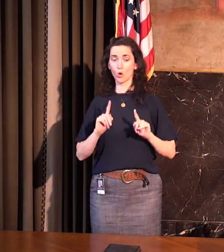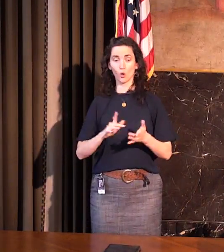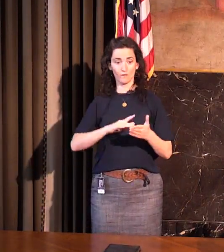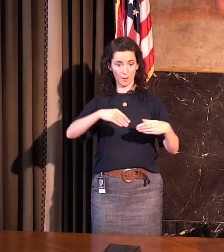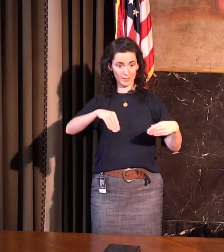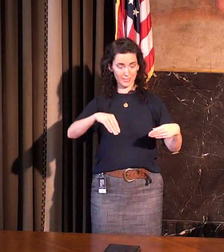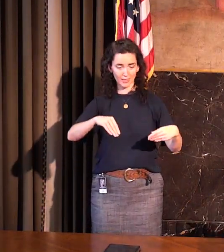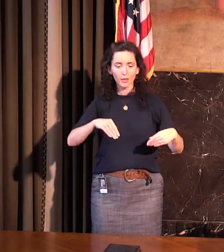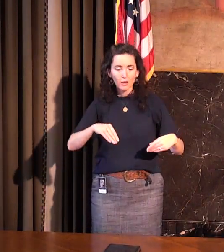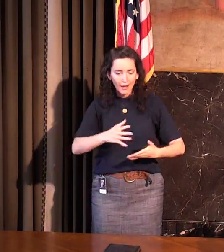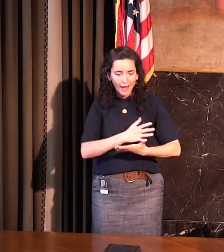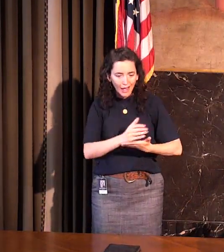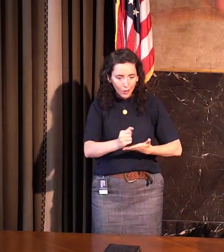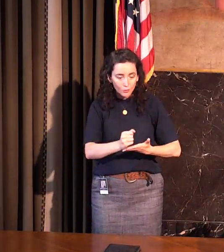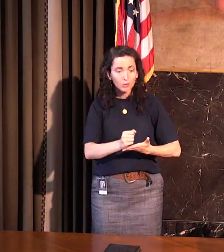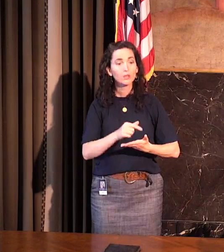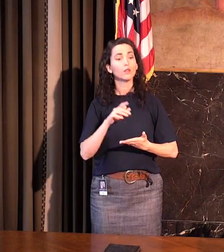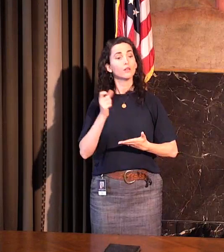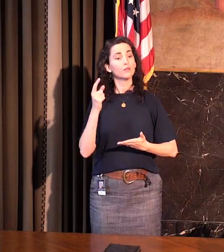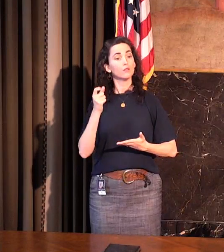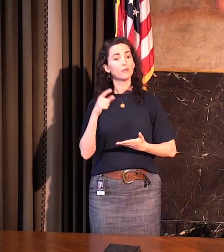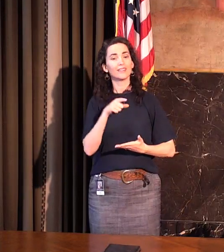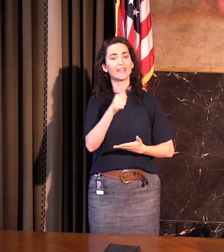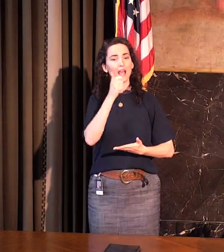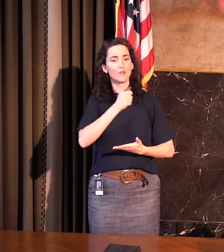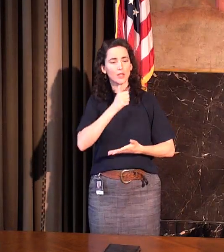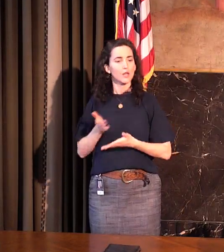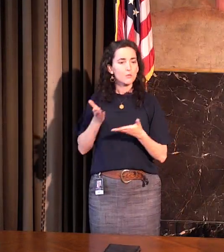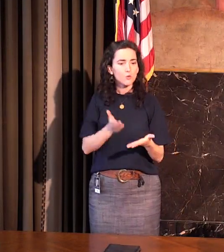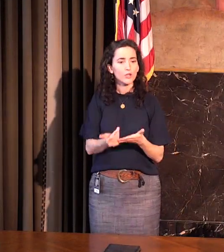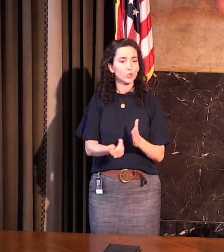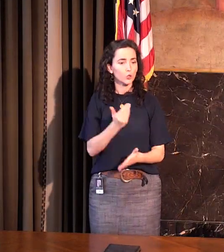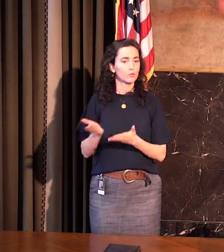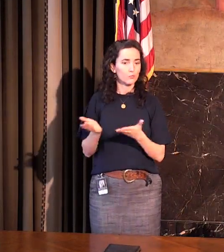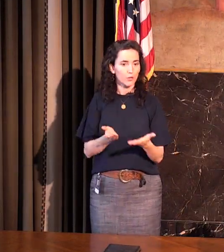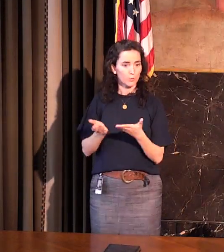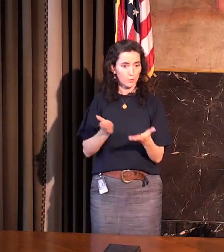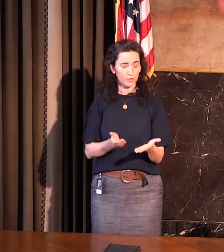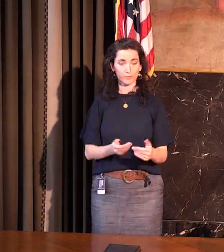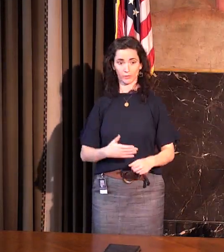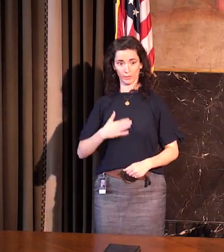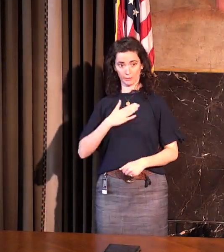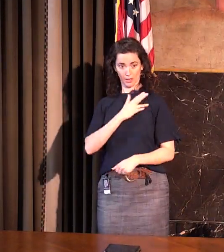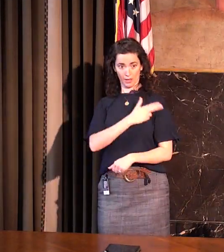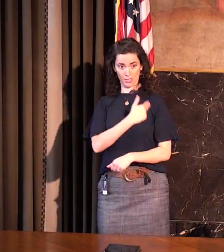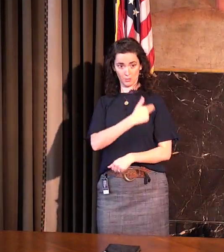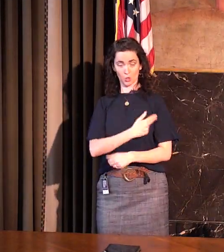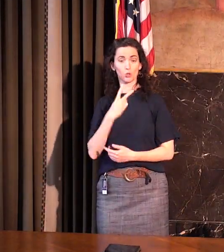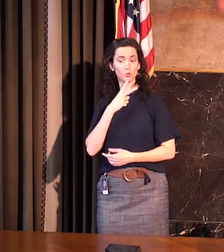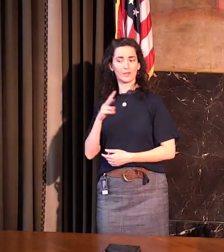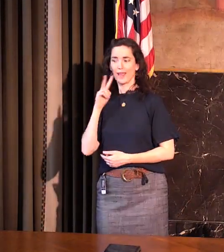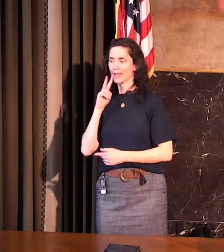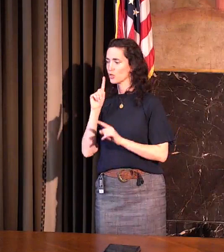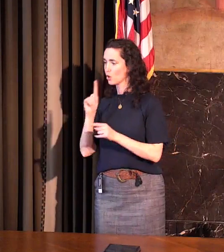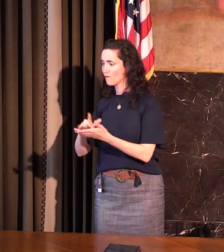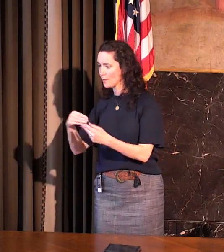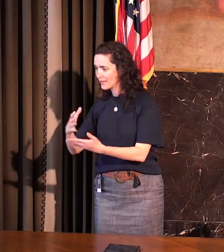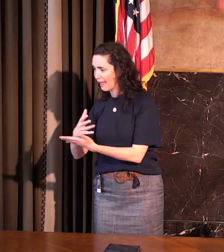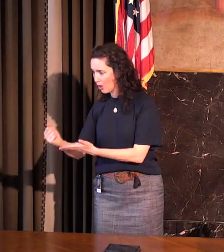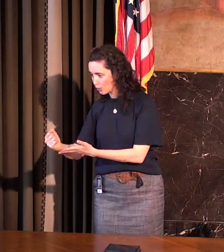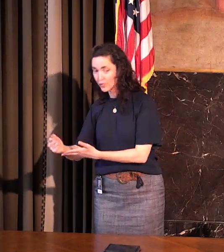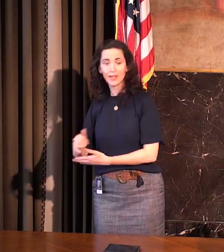out of stock, their supply changes day by day. I'll tell you, my household, we went 2 days ago, they were out. We went